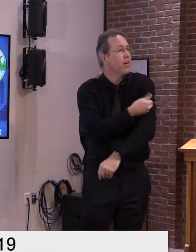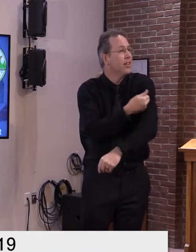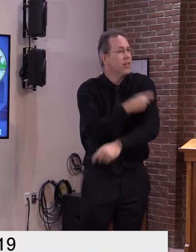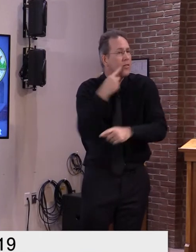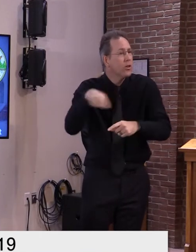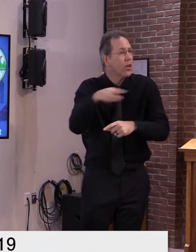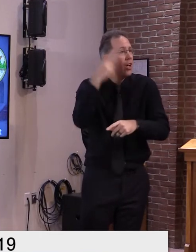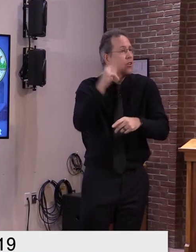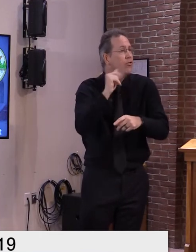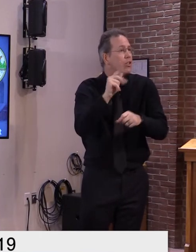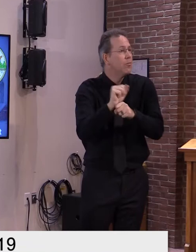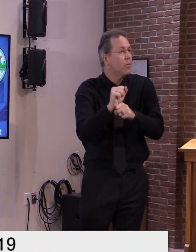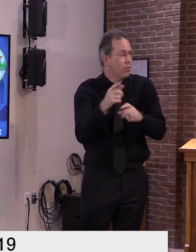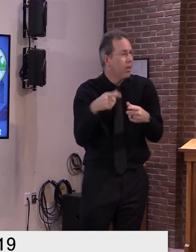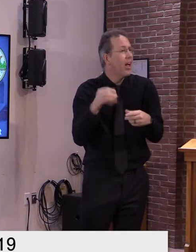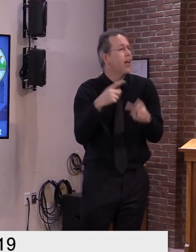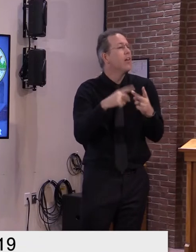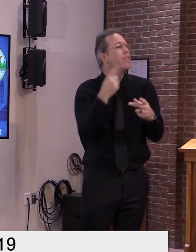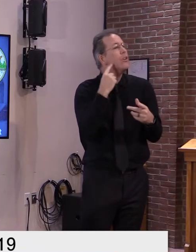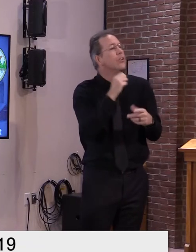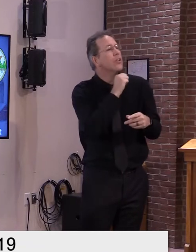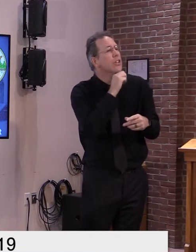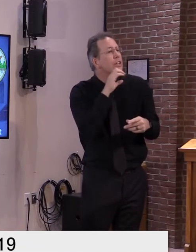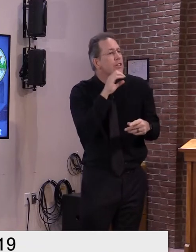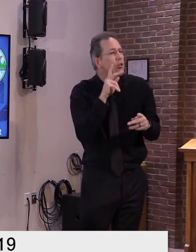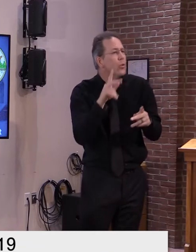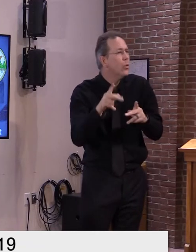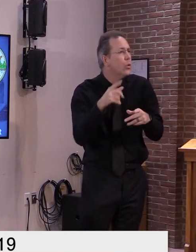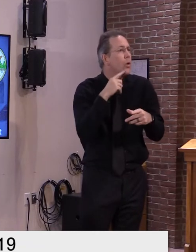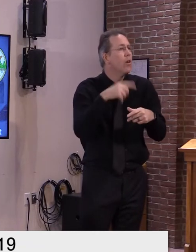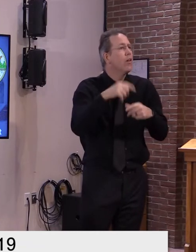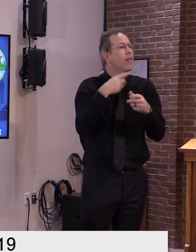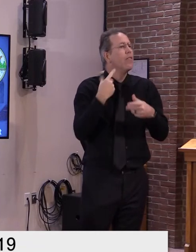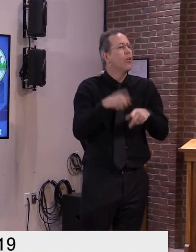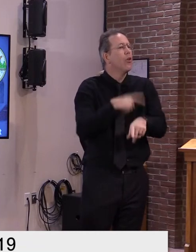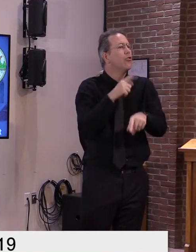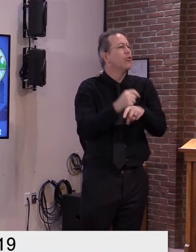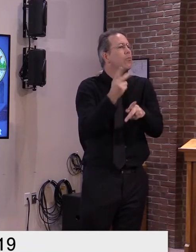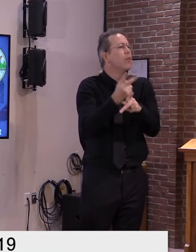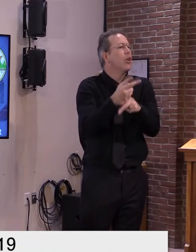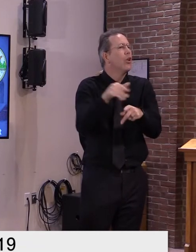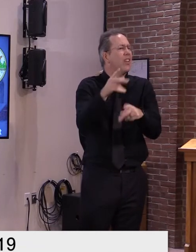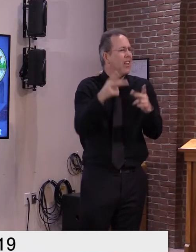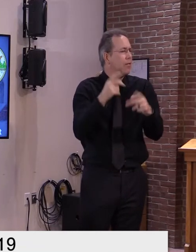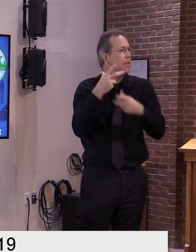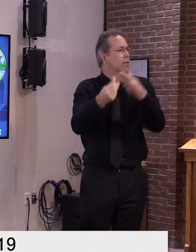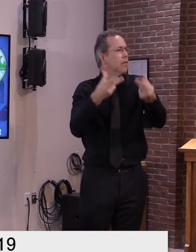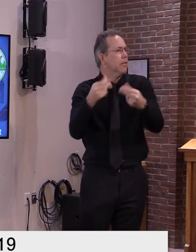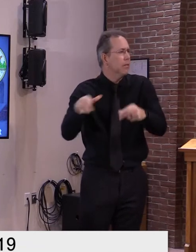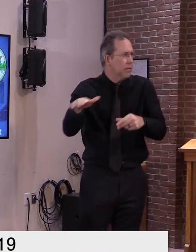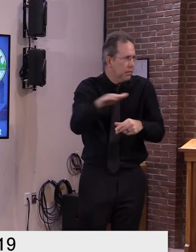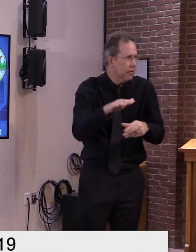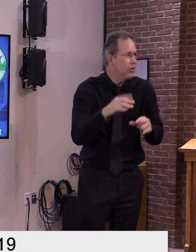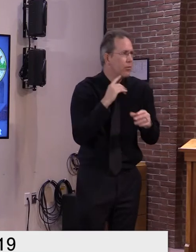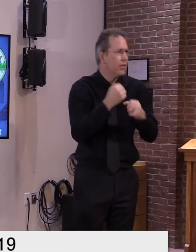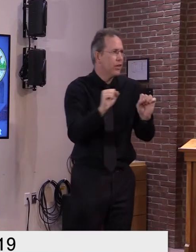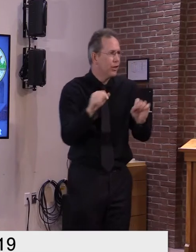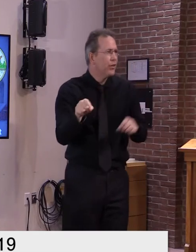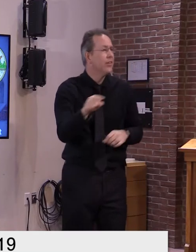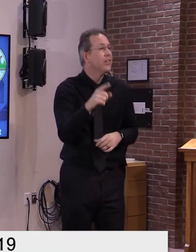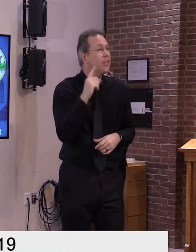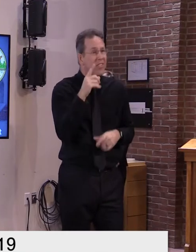conference, vaccinations in long-term care facilities will have begun, with staff and our seniors getting the vaccine, which